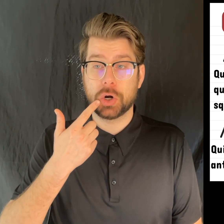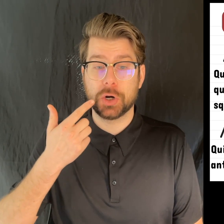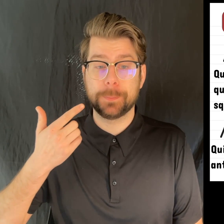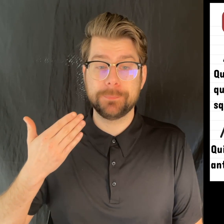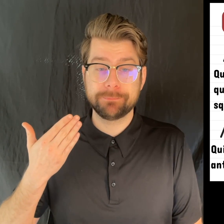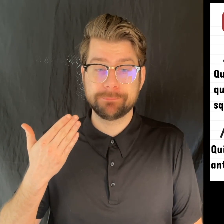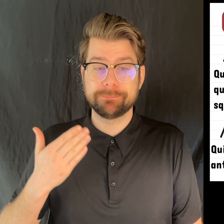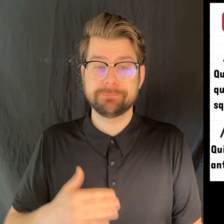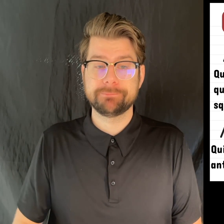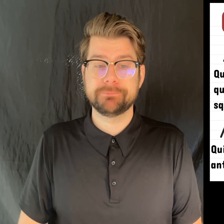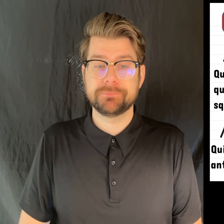squirm,